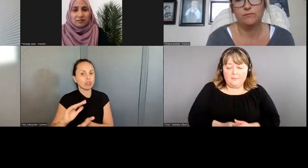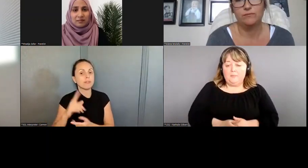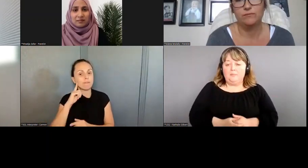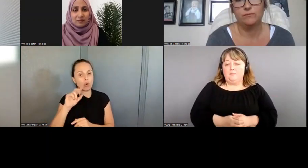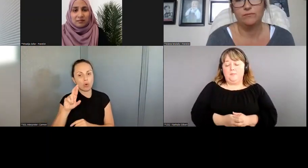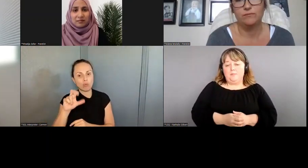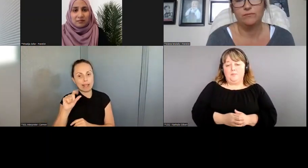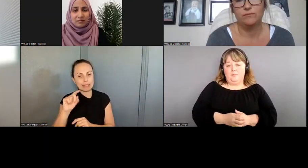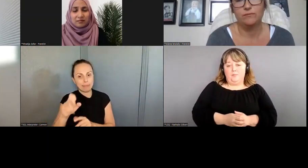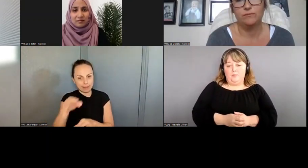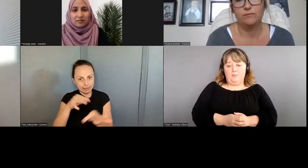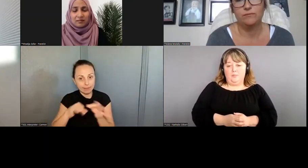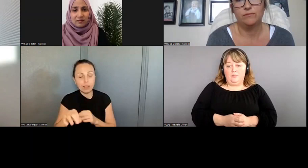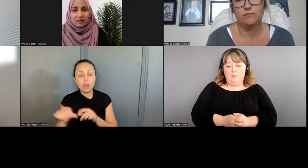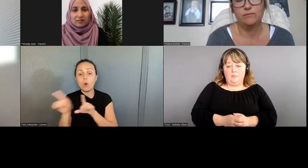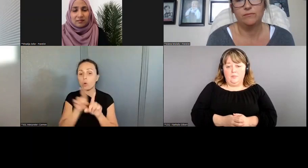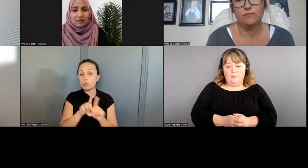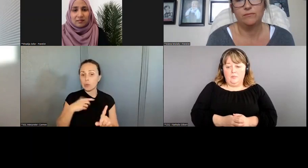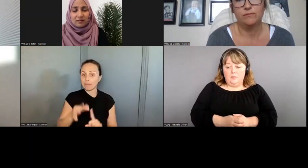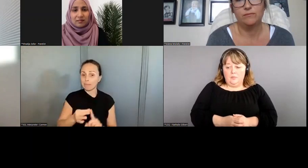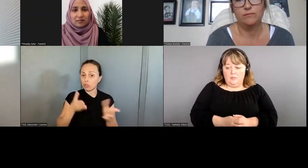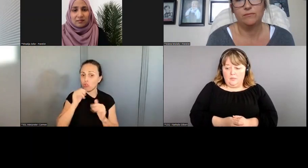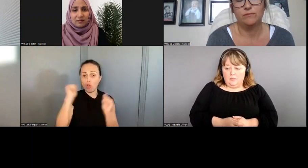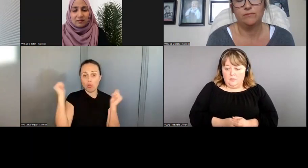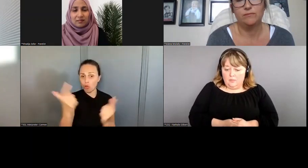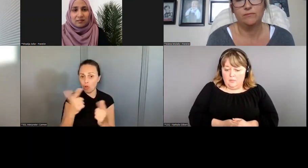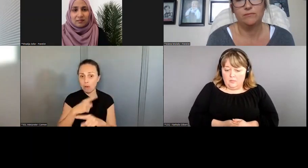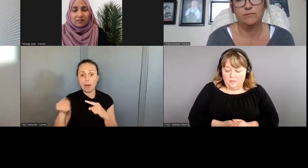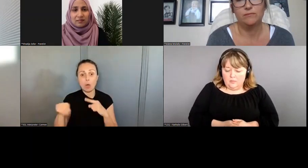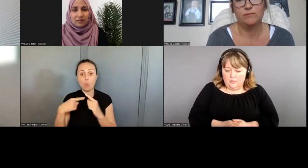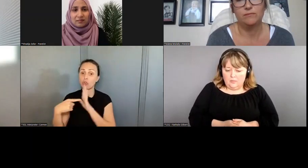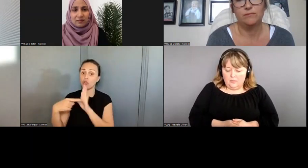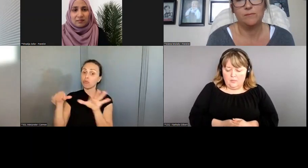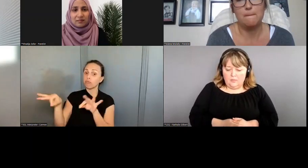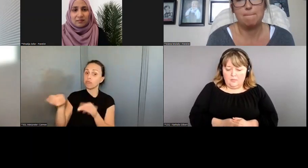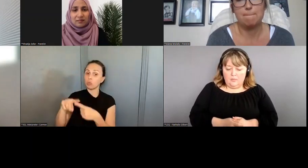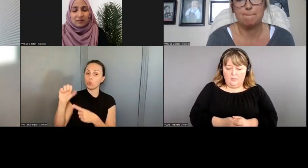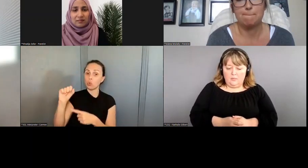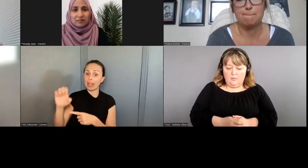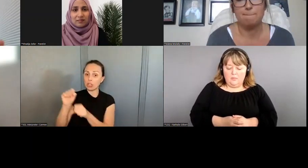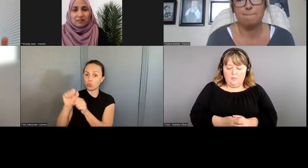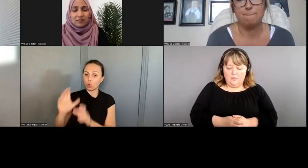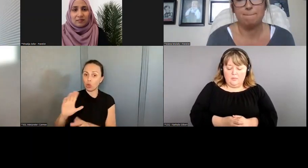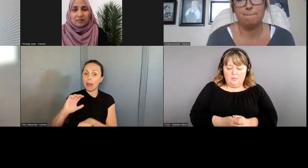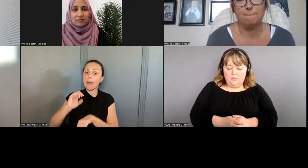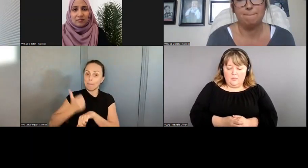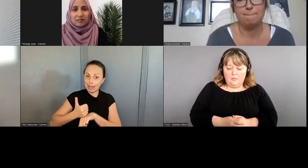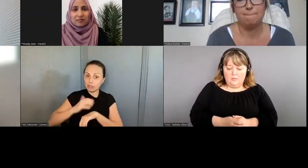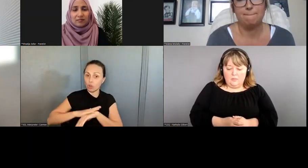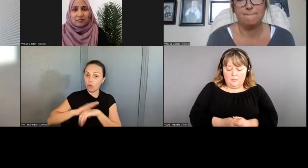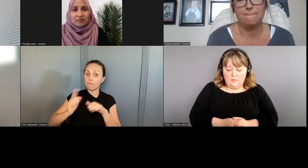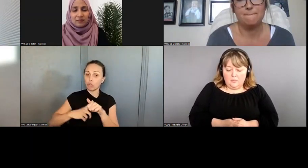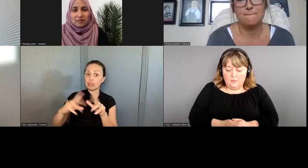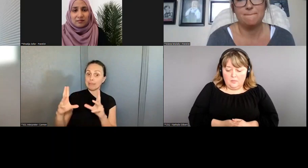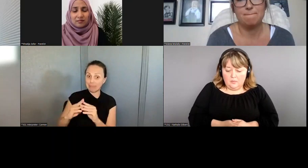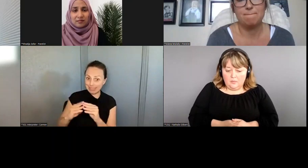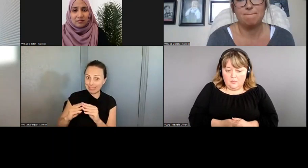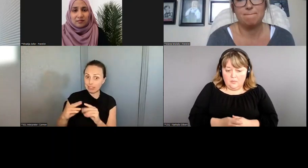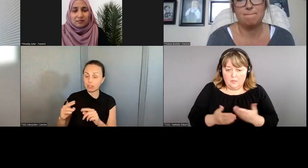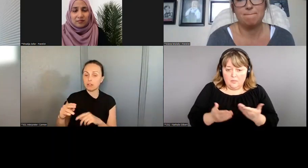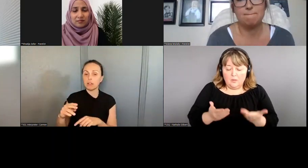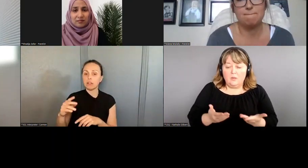specialized service. Not everyone, but like I said, when you present your case to your caseworker, based on that person assumption of your